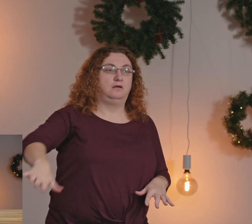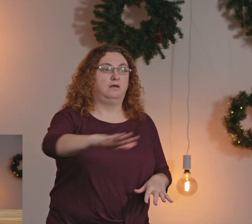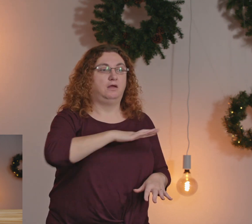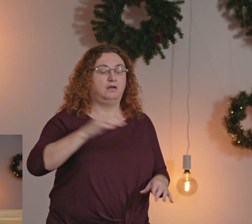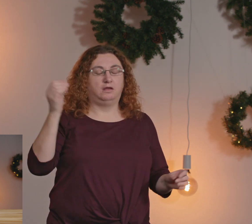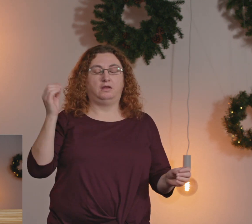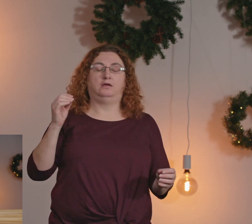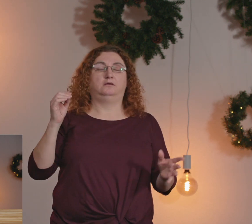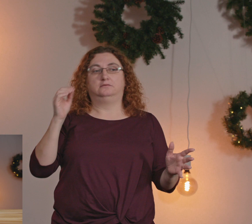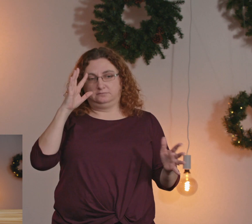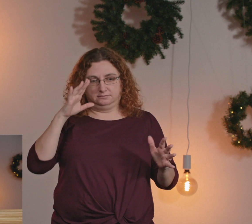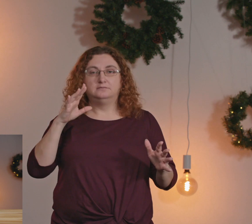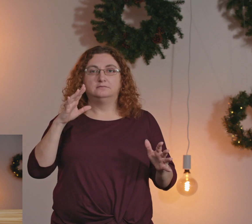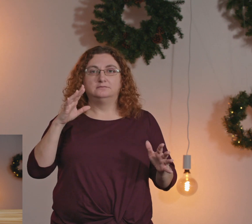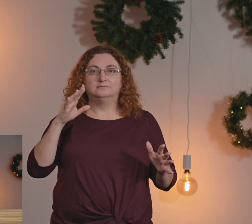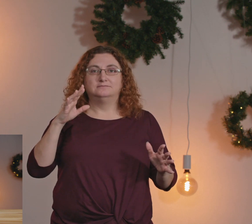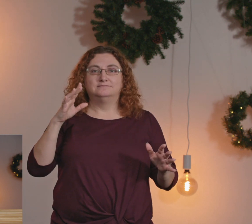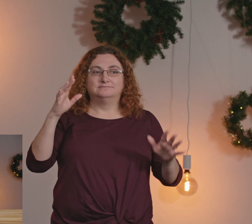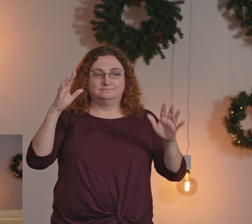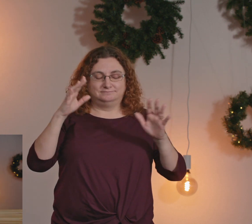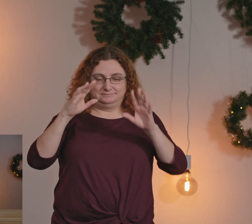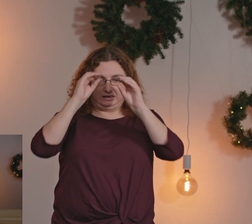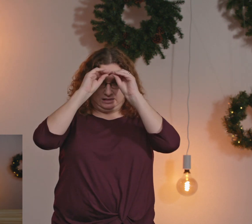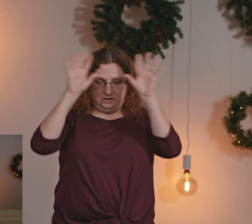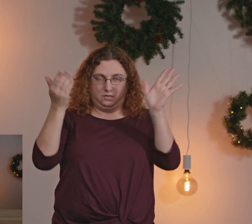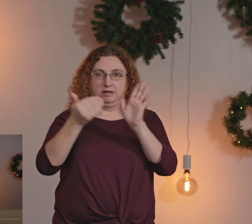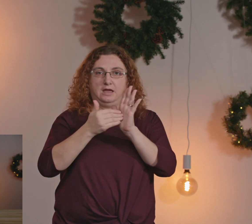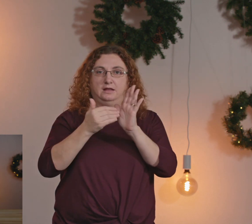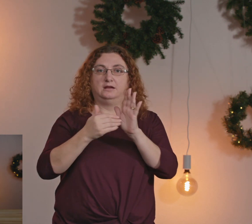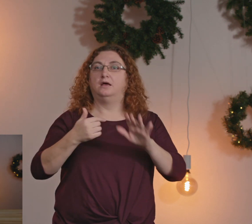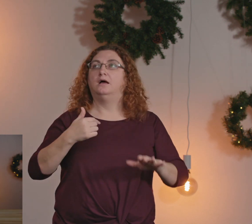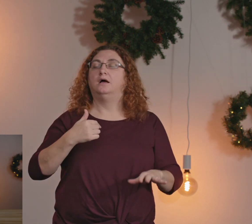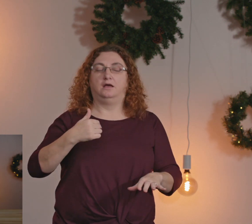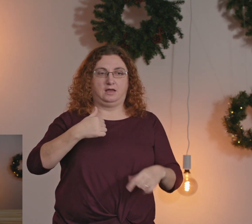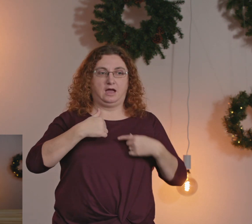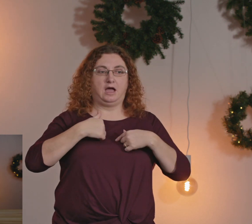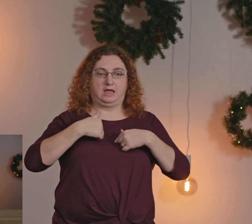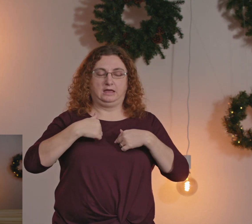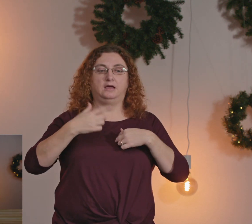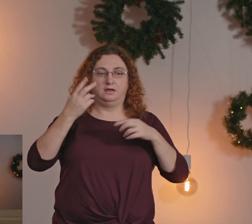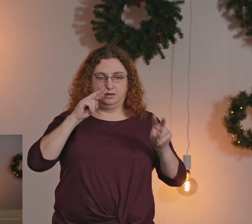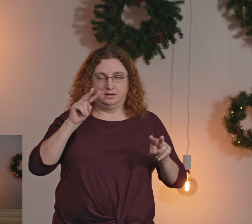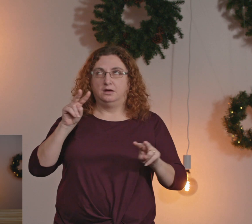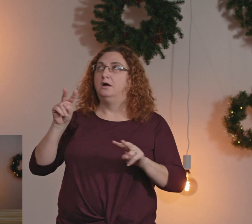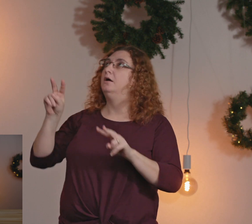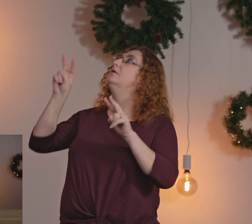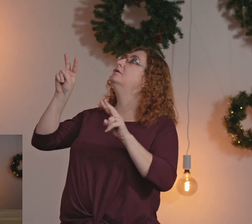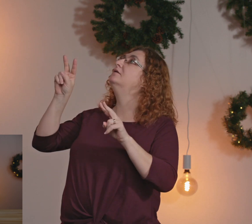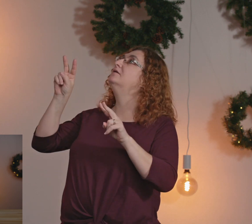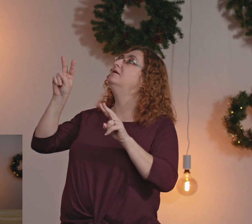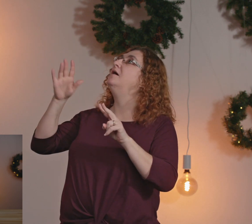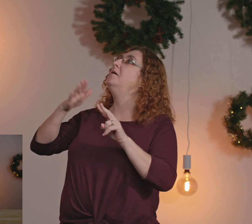right mind, he says in Daniel 4, verse 34, at the end of that time, I, Nebuchadnezzar, raised my eyes toward heaven, and my sanity was